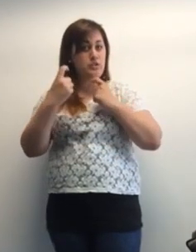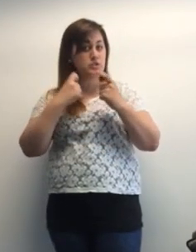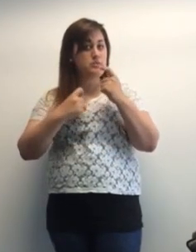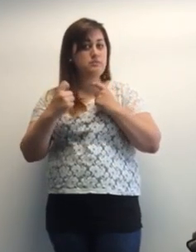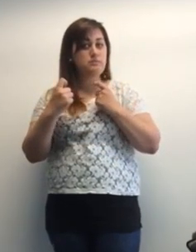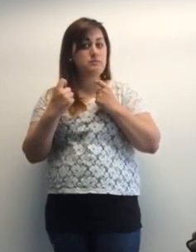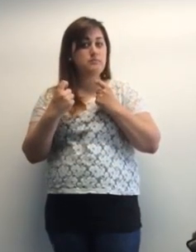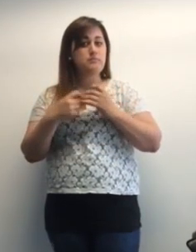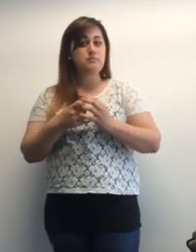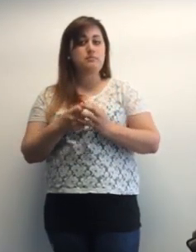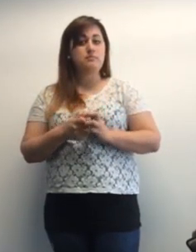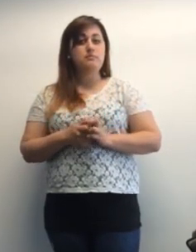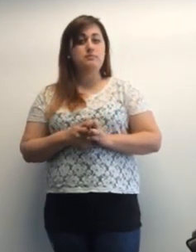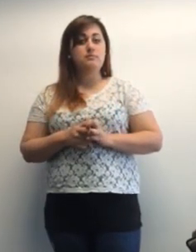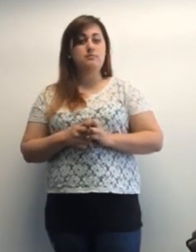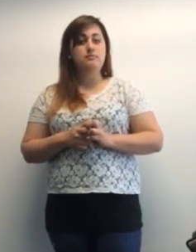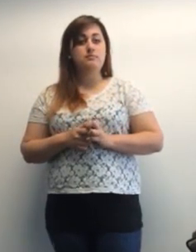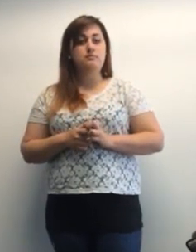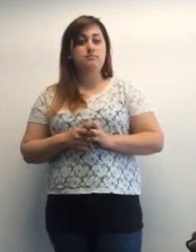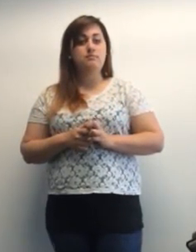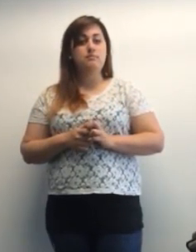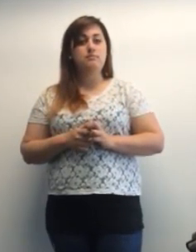between the two languages. Past. So you kind of belong on two big categories that we're gonna talk about